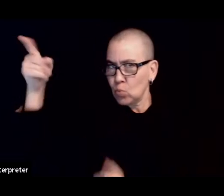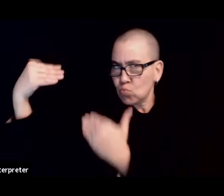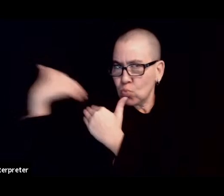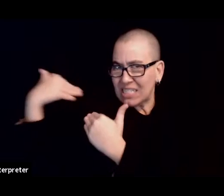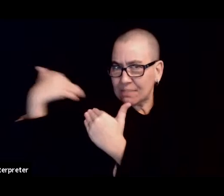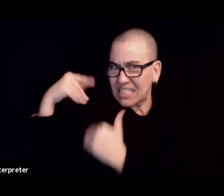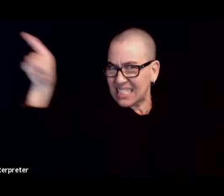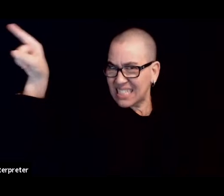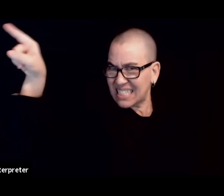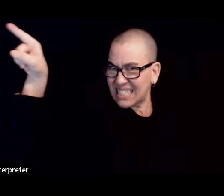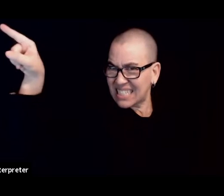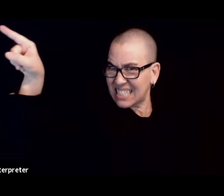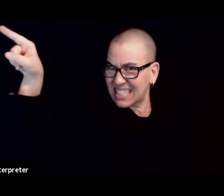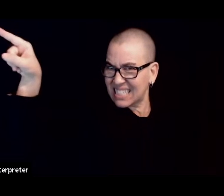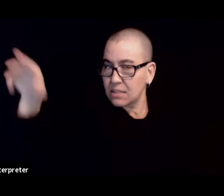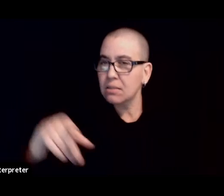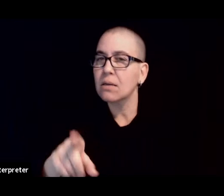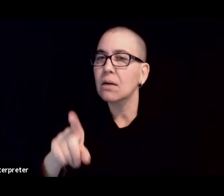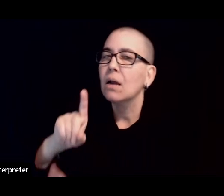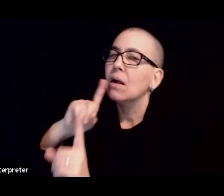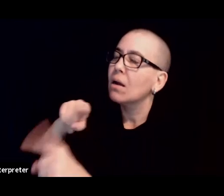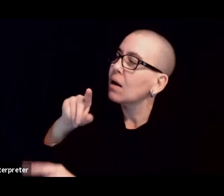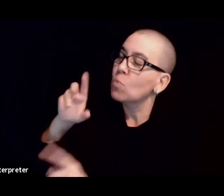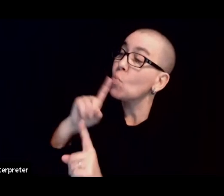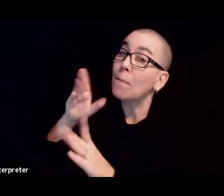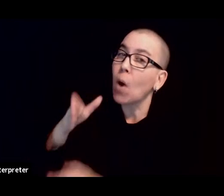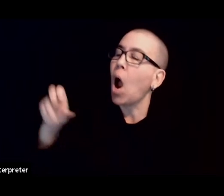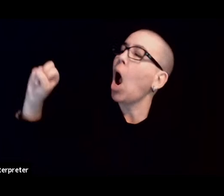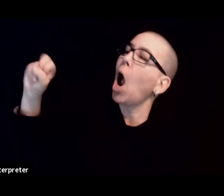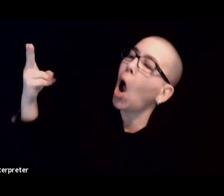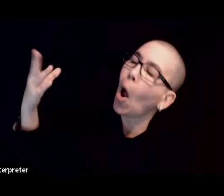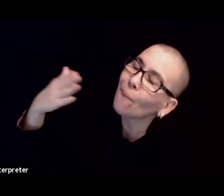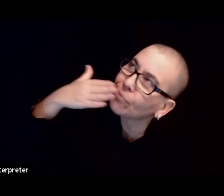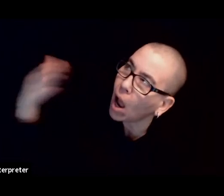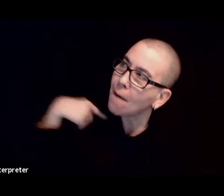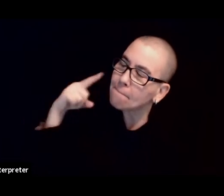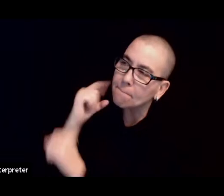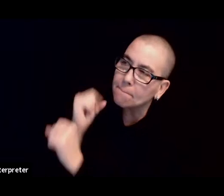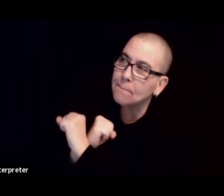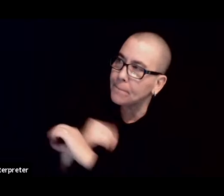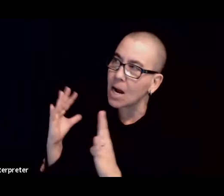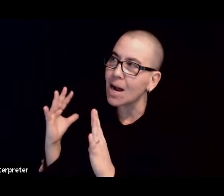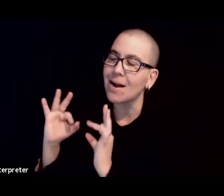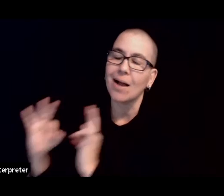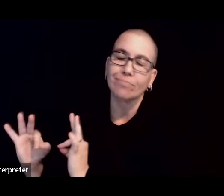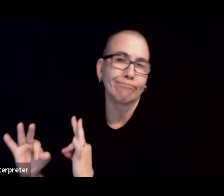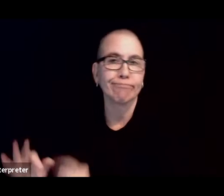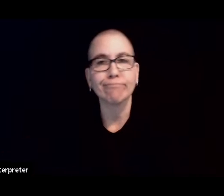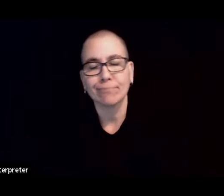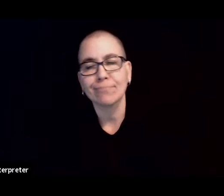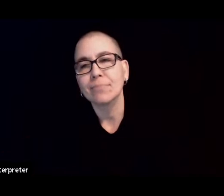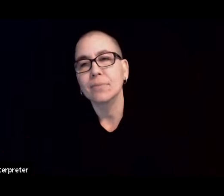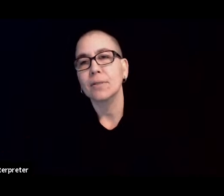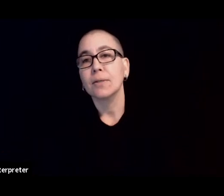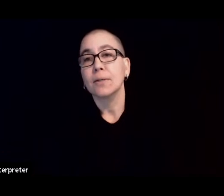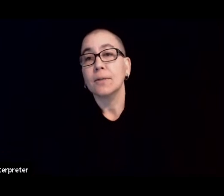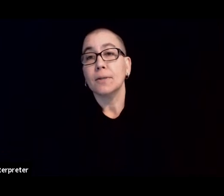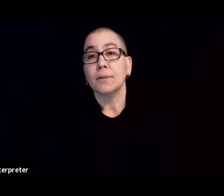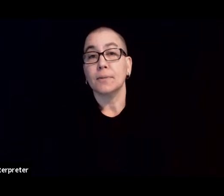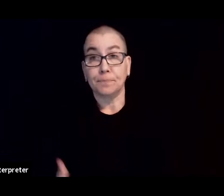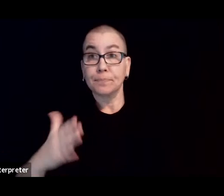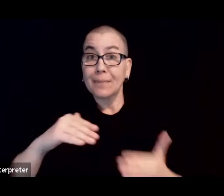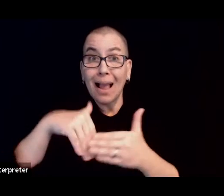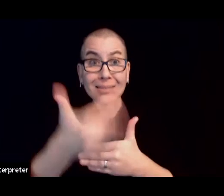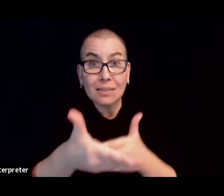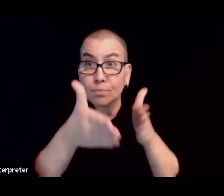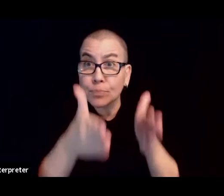much. Sure. Thank you. Next question comes from the line of John Croman from Carrie. Your